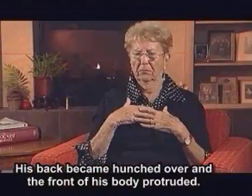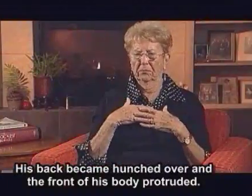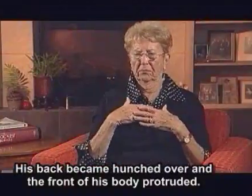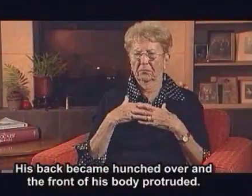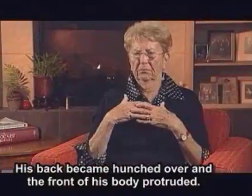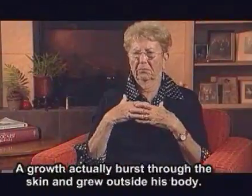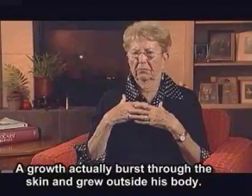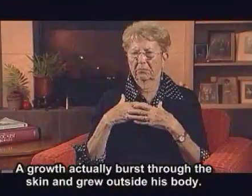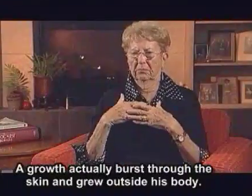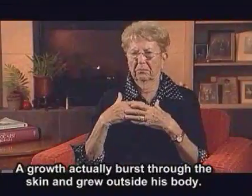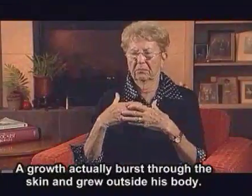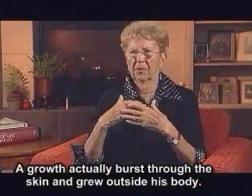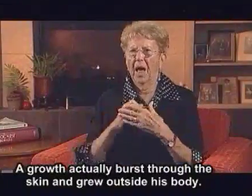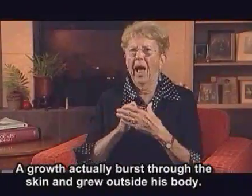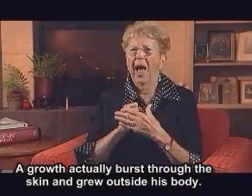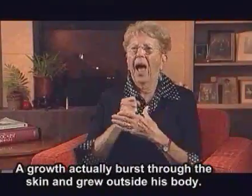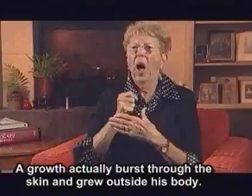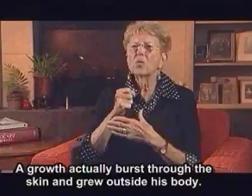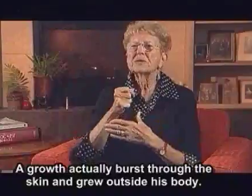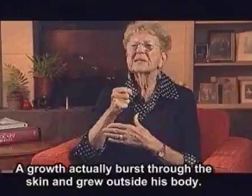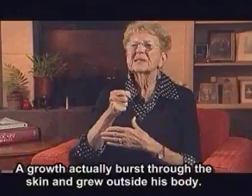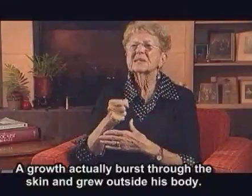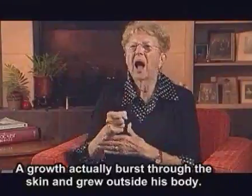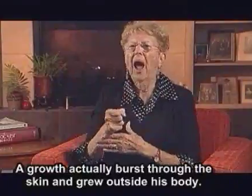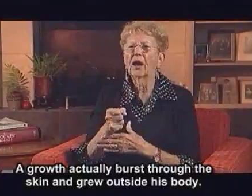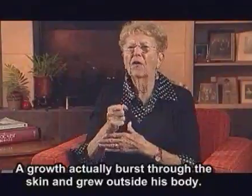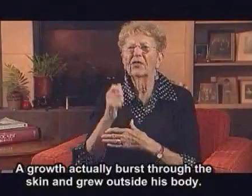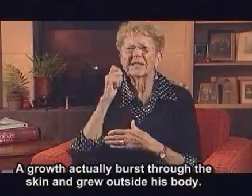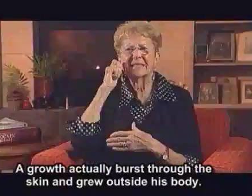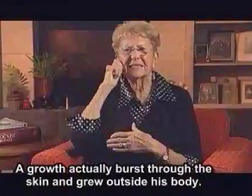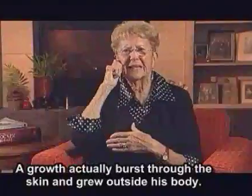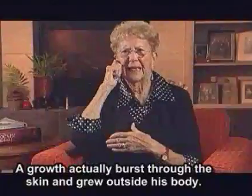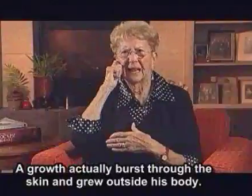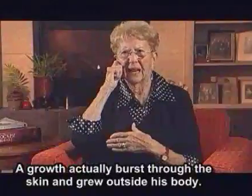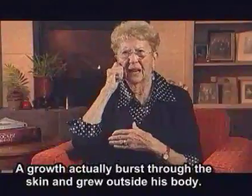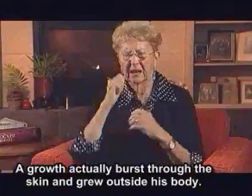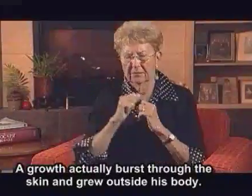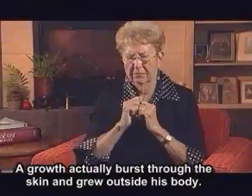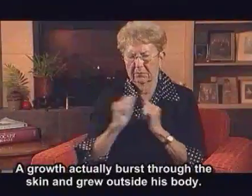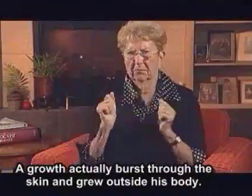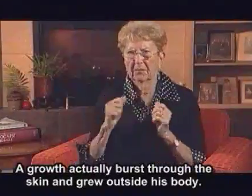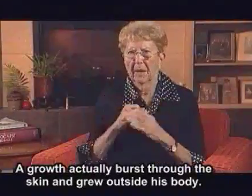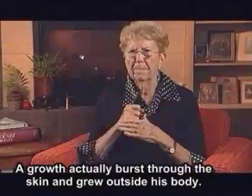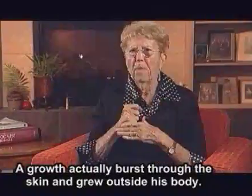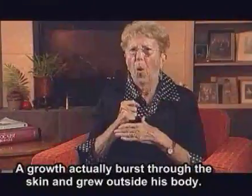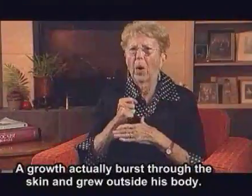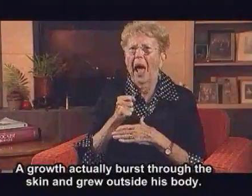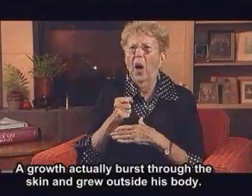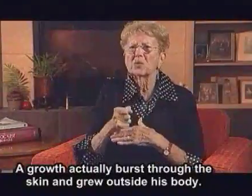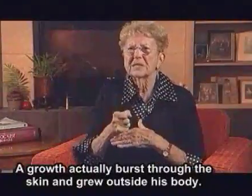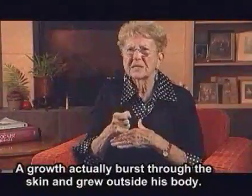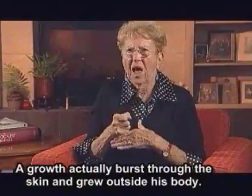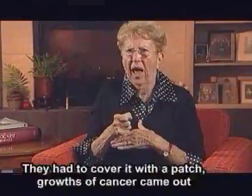body protruded. A growth actually burst through the skin and grew outside his body.